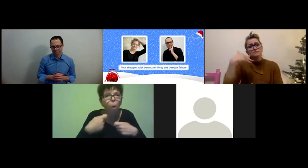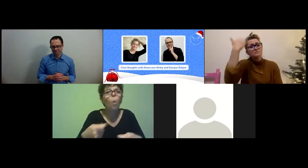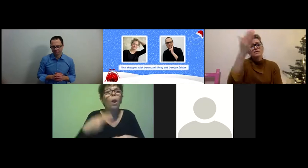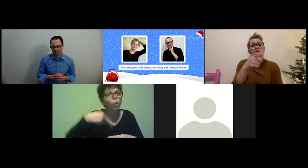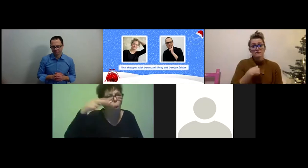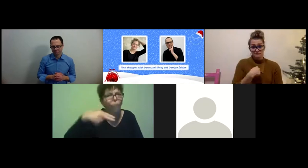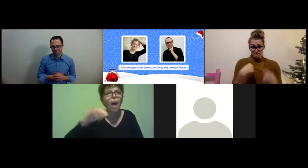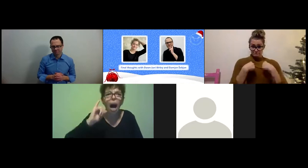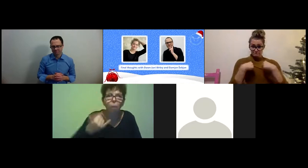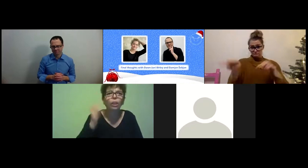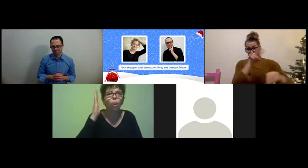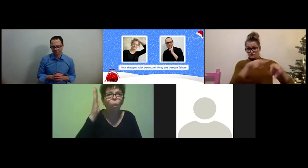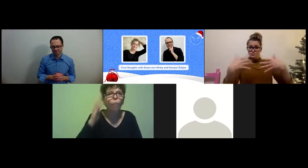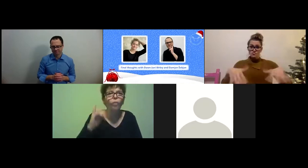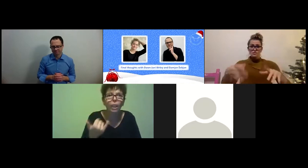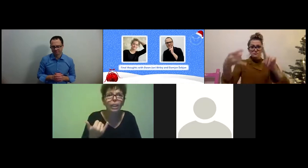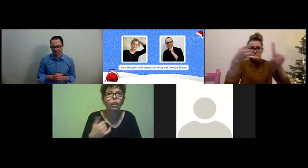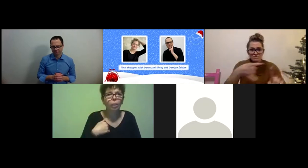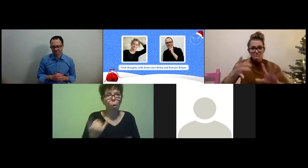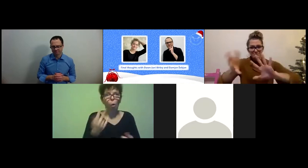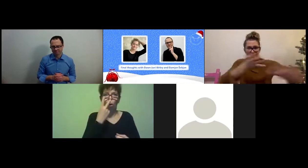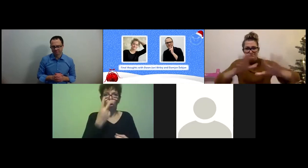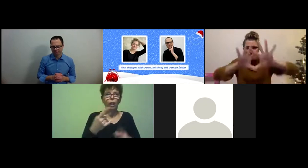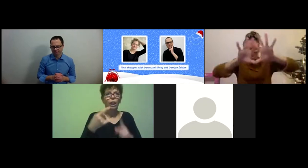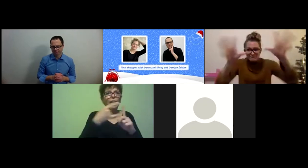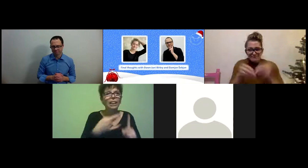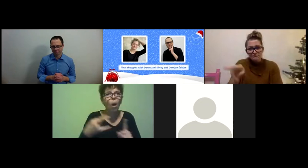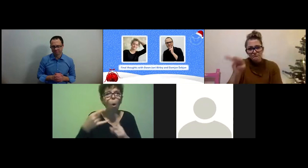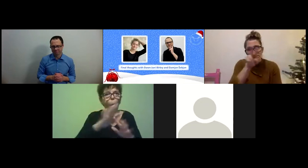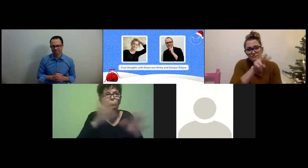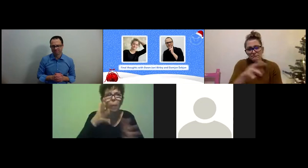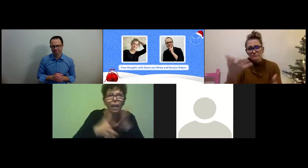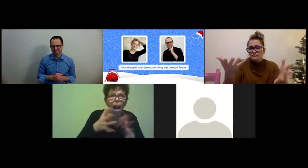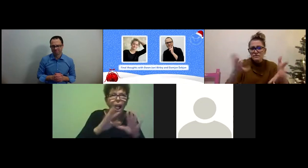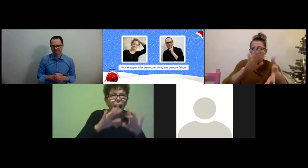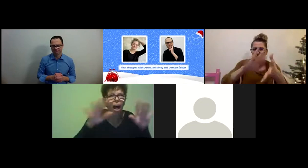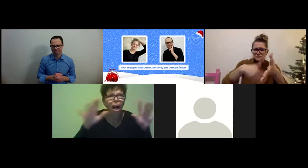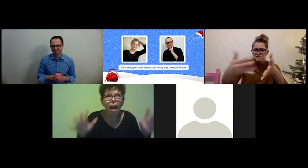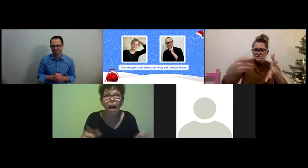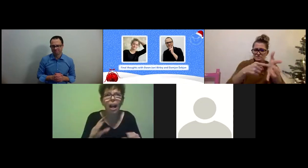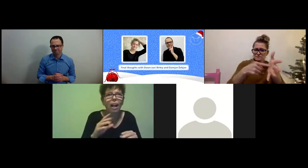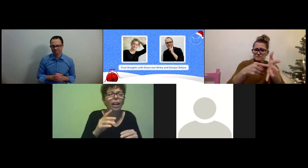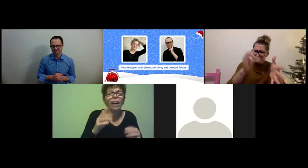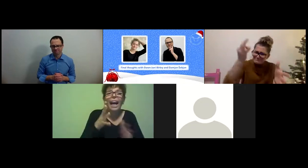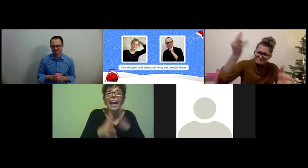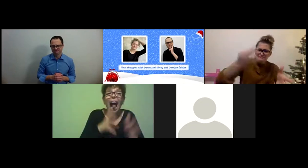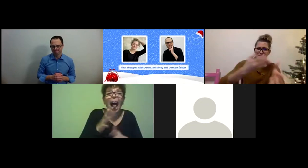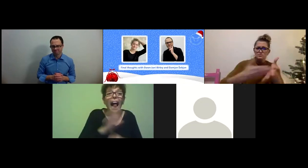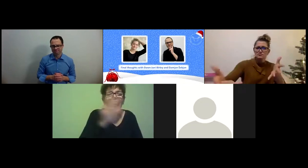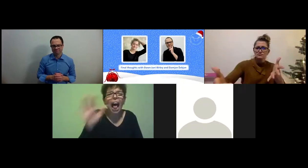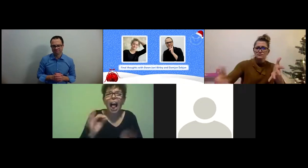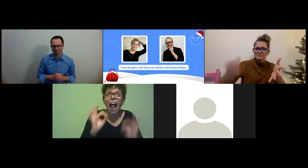about working from your heart. And now look where we are. If I see all of this happening on Zoom and all of the different languages,